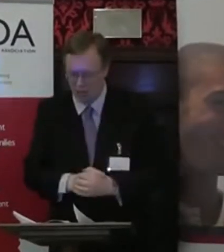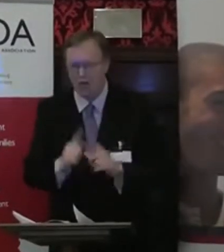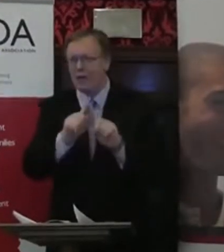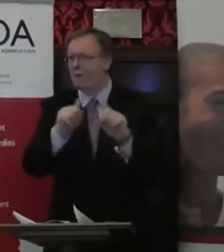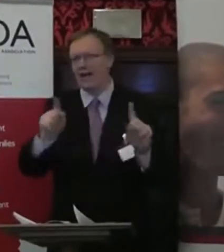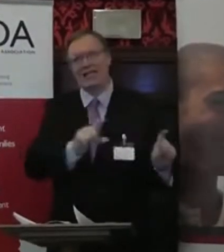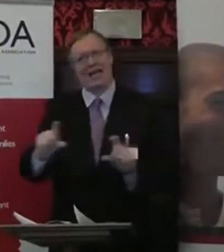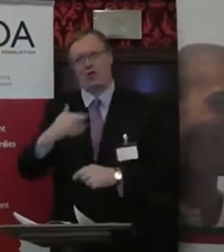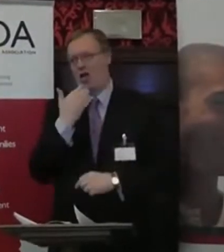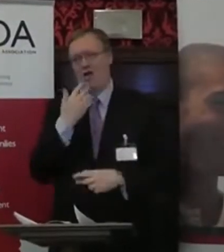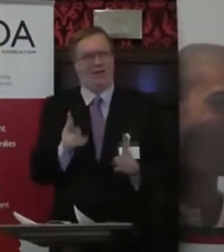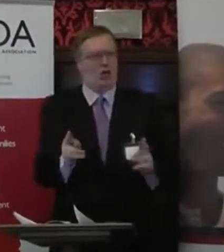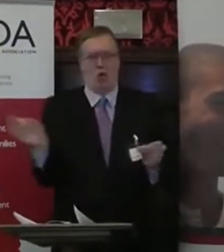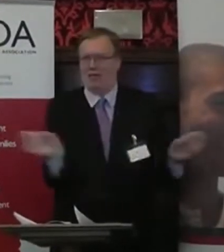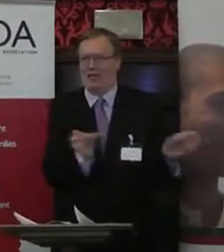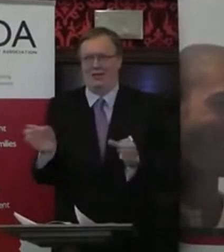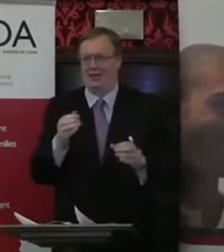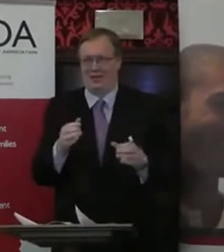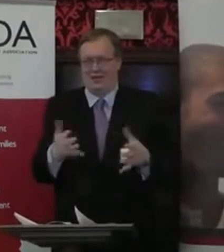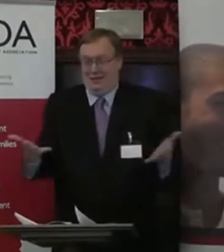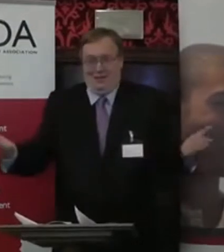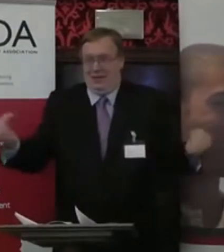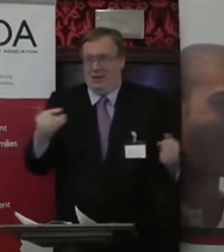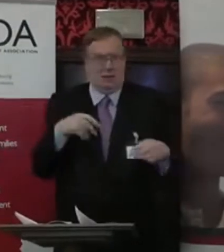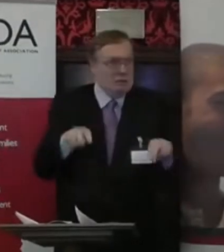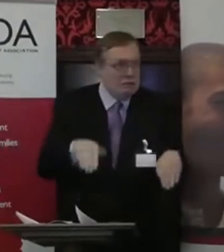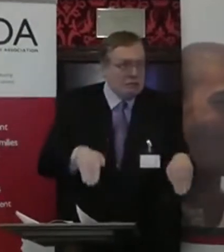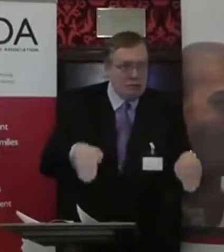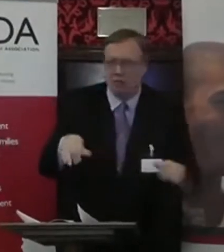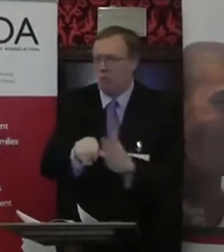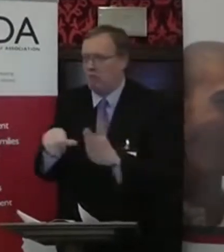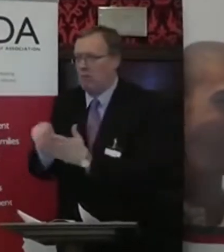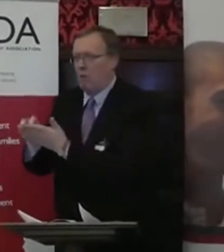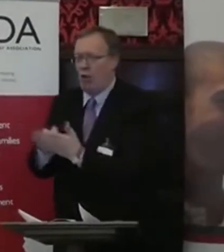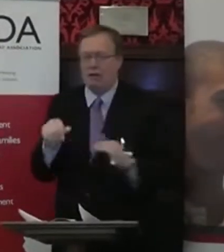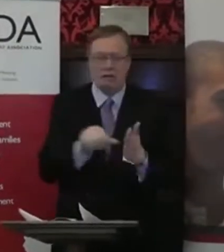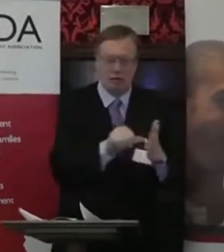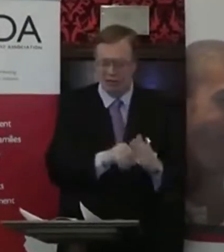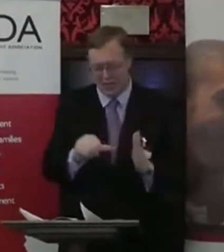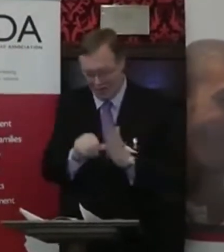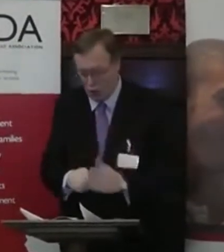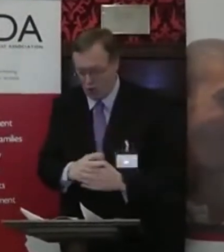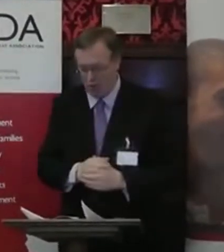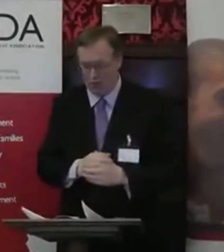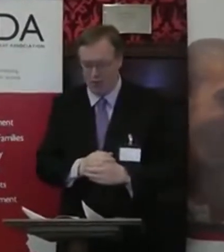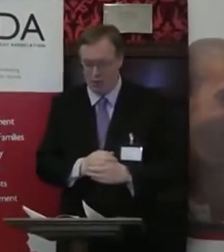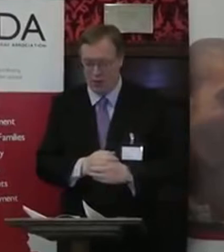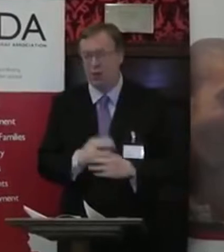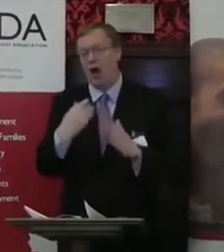been positives. But there are still not enough interpreters for the many thousands of deaf people who use BSL.